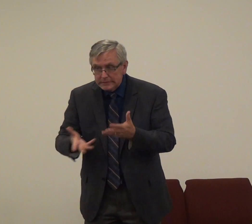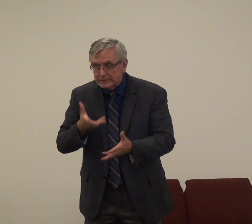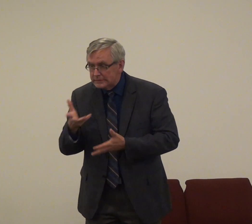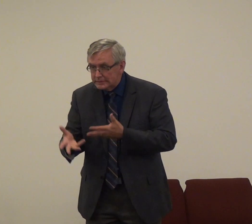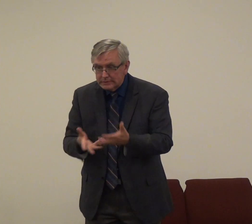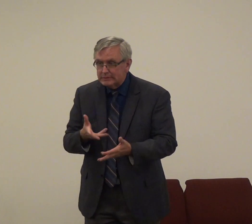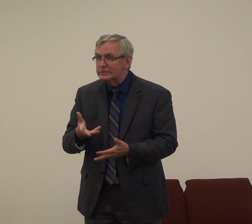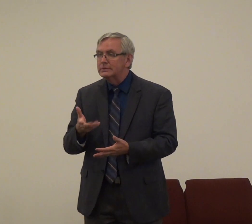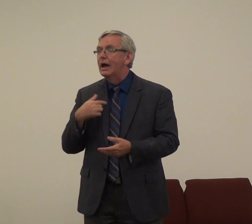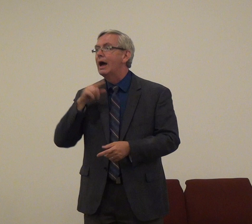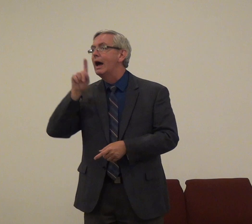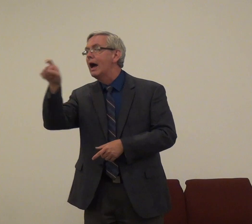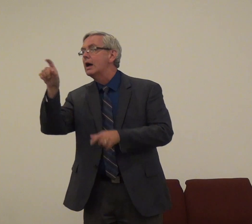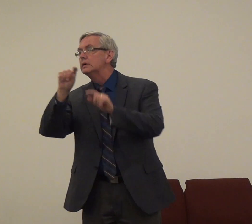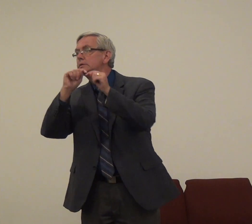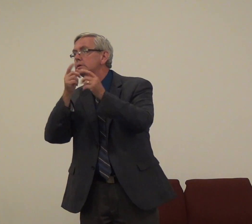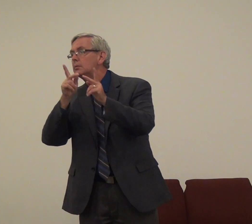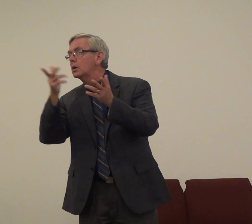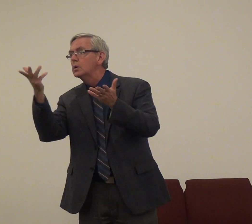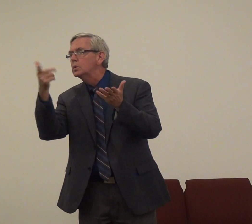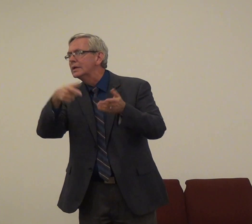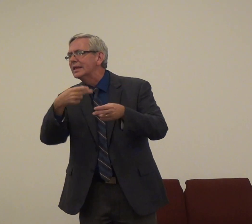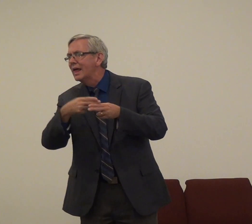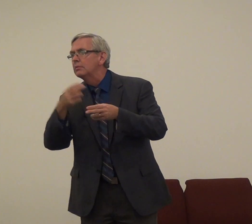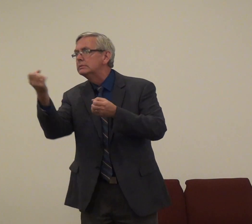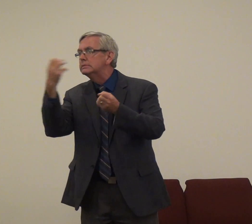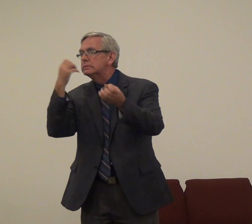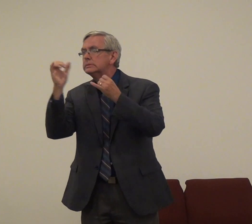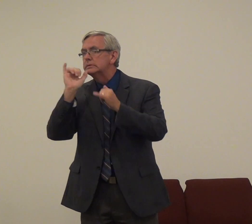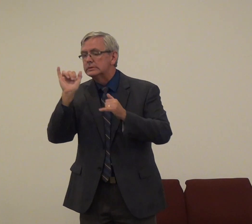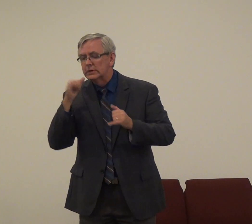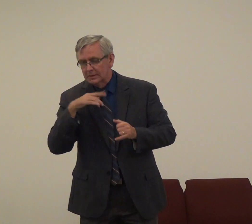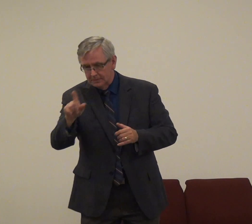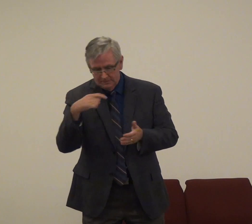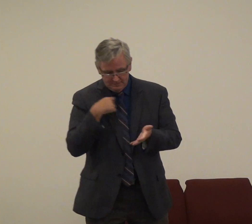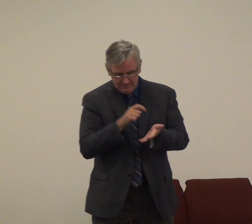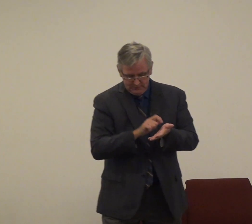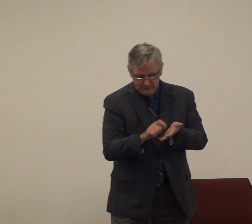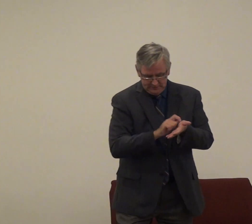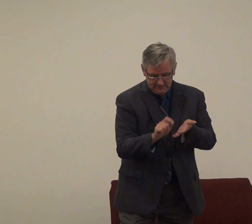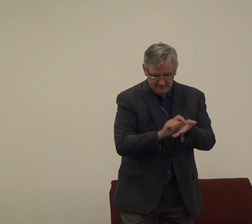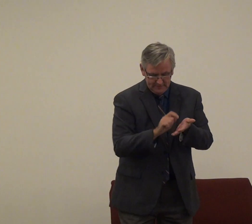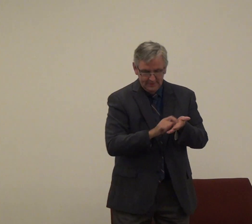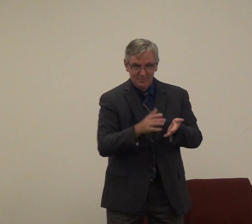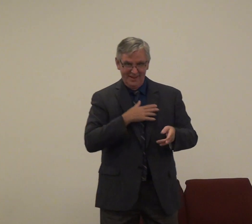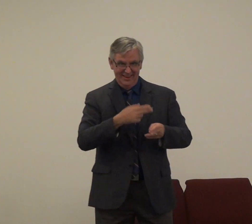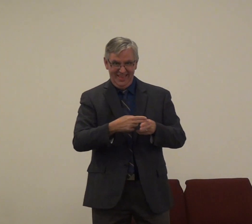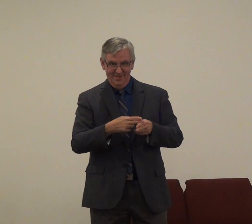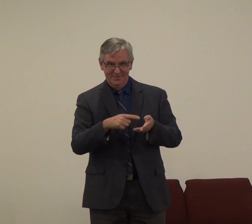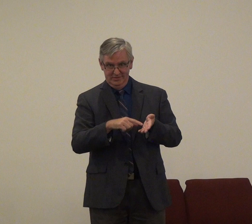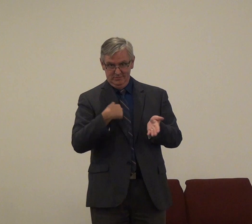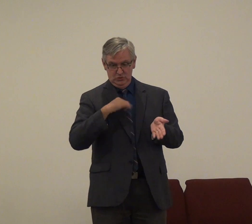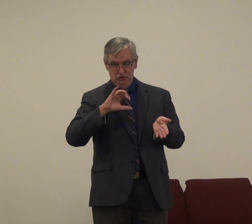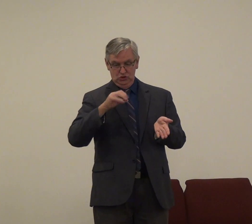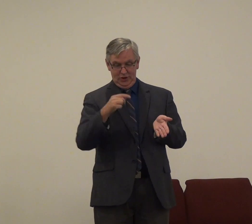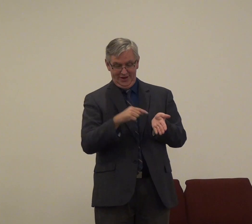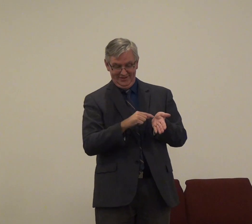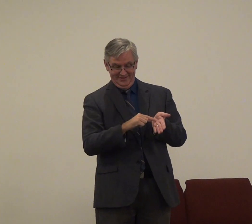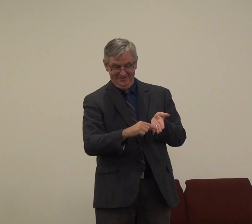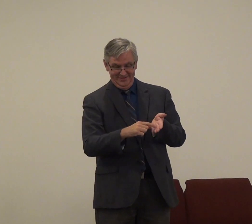We tried to communicate with them. They couldn't communicate. We asked the parents, and what are their names? So I wrote my name on a piece of paper.